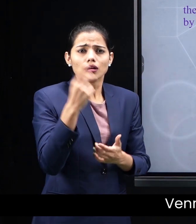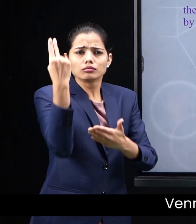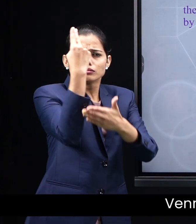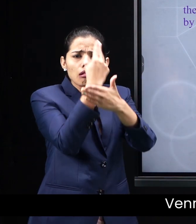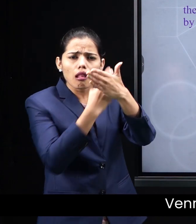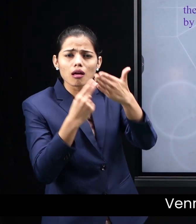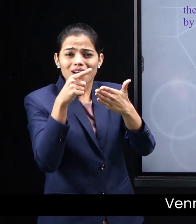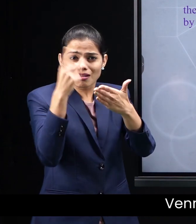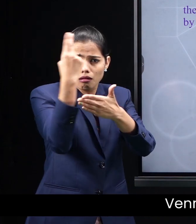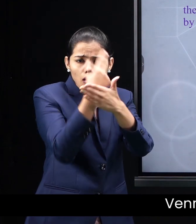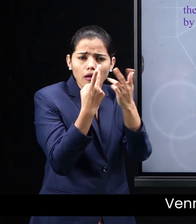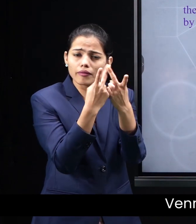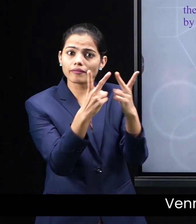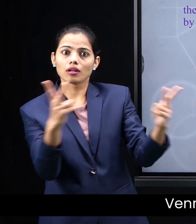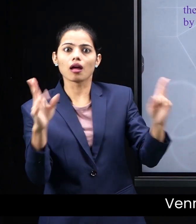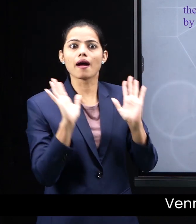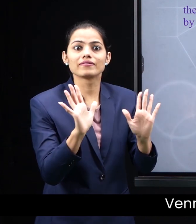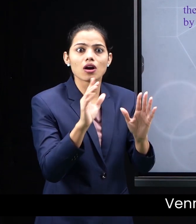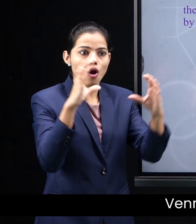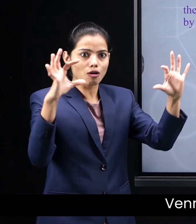Venn diagram for set difference.